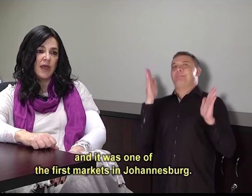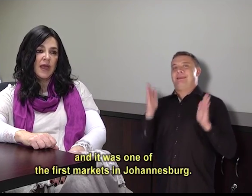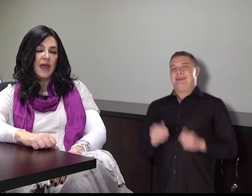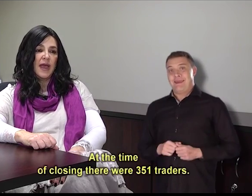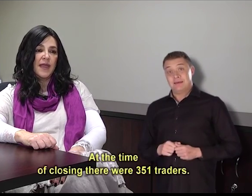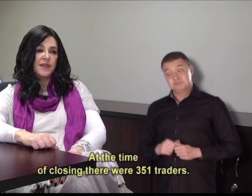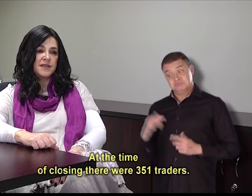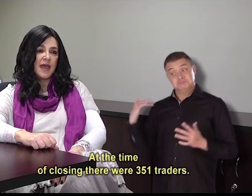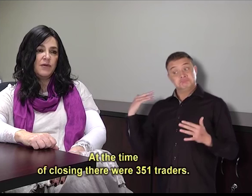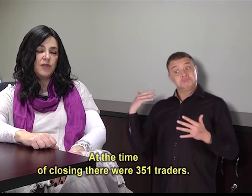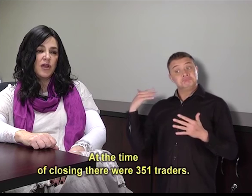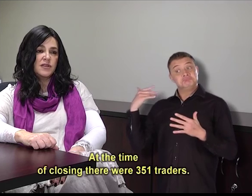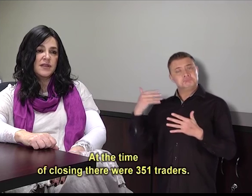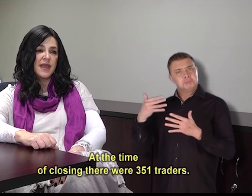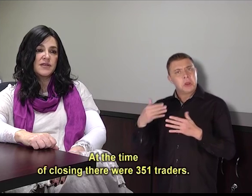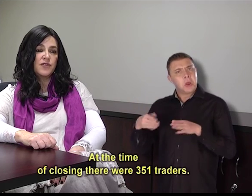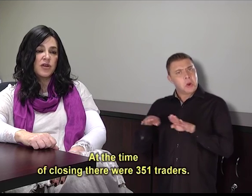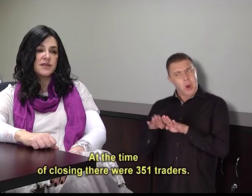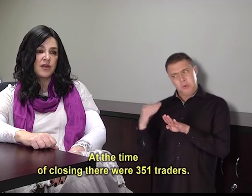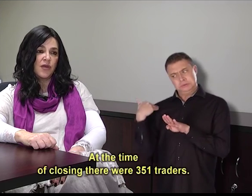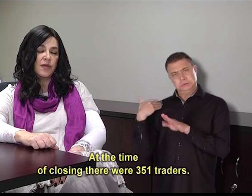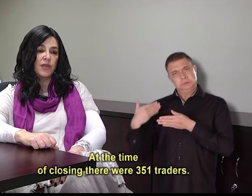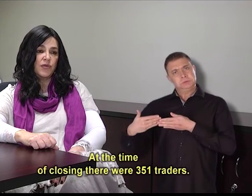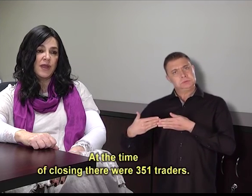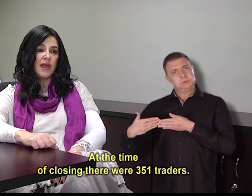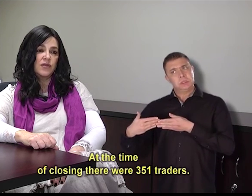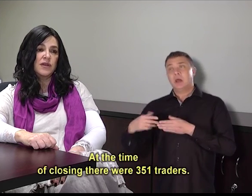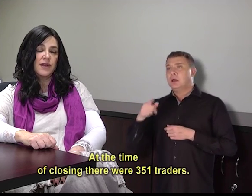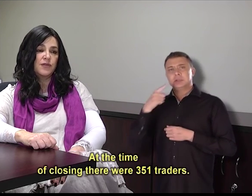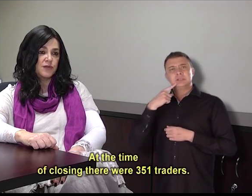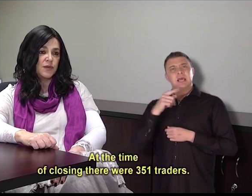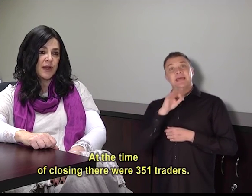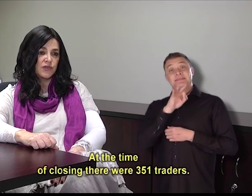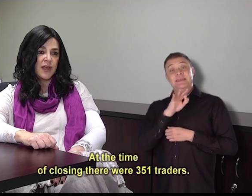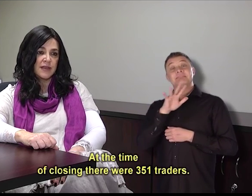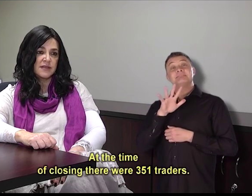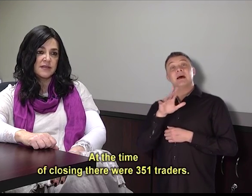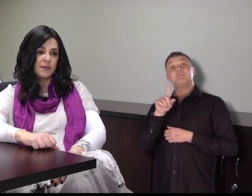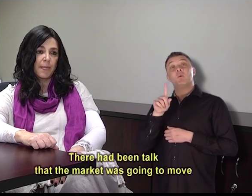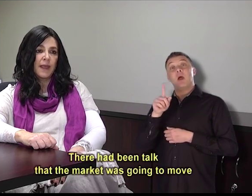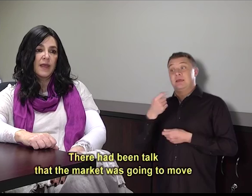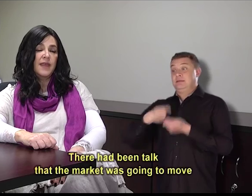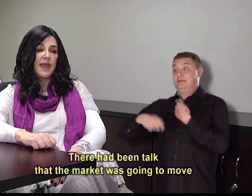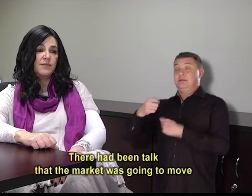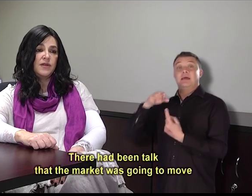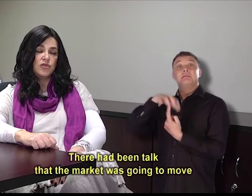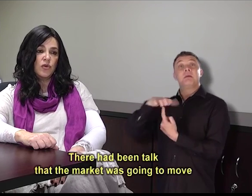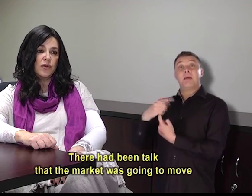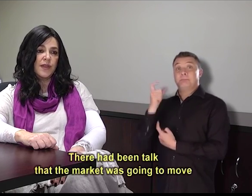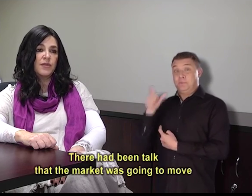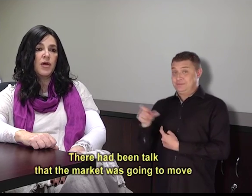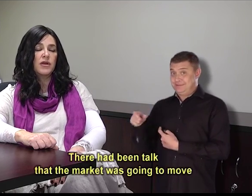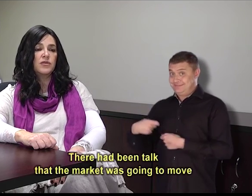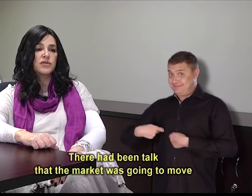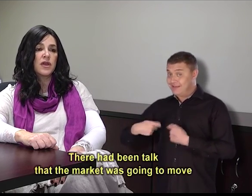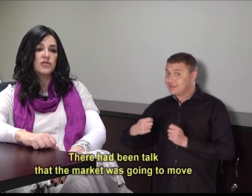Johannesburg. At the time of closing, as far as I know, there were 351 traders. There had been talk